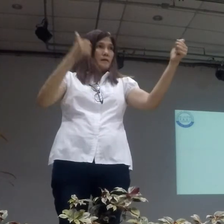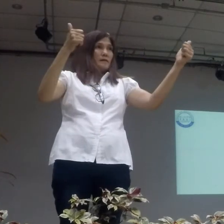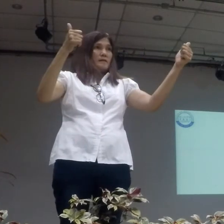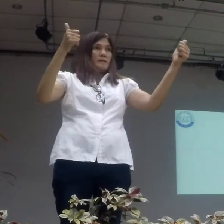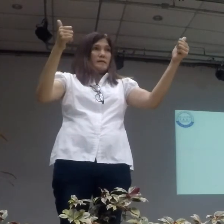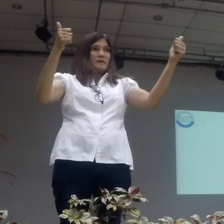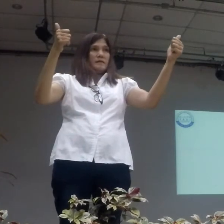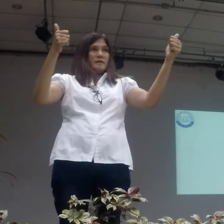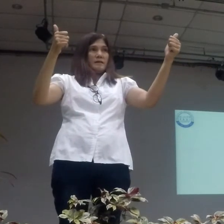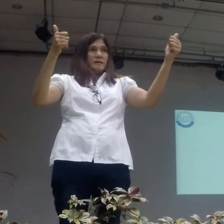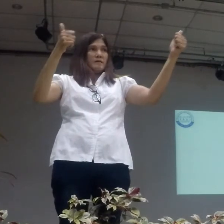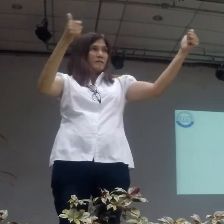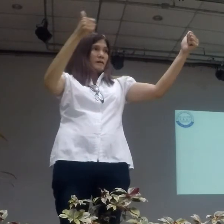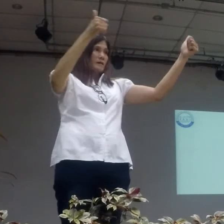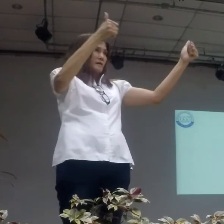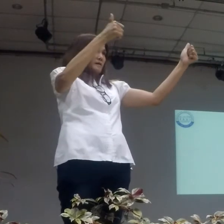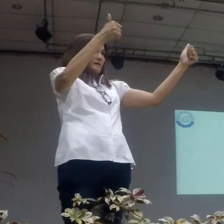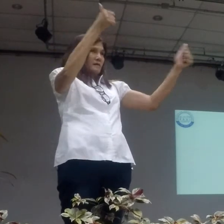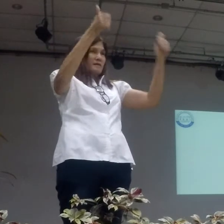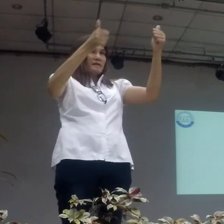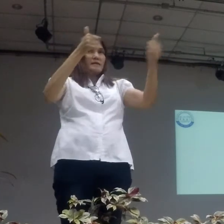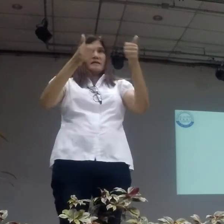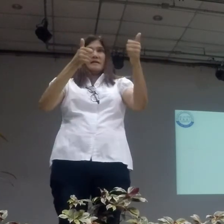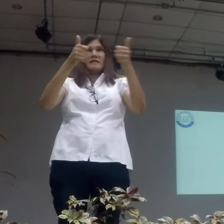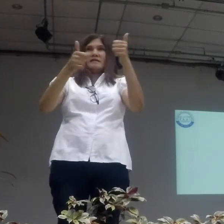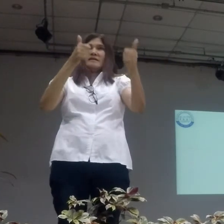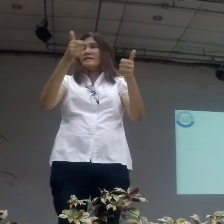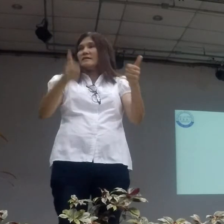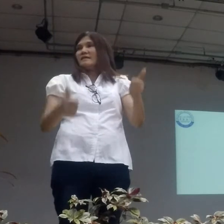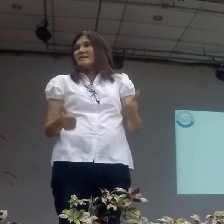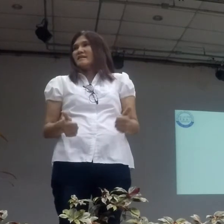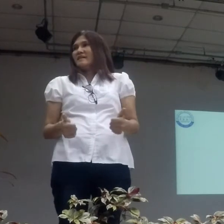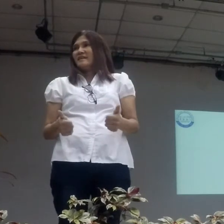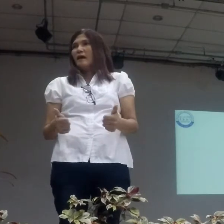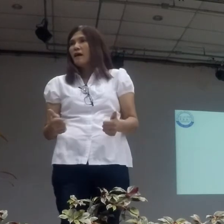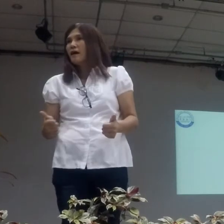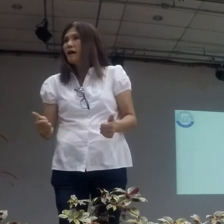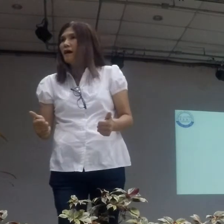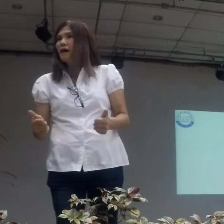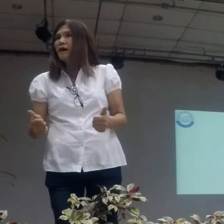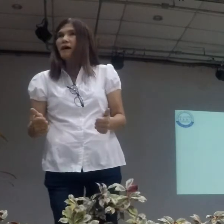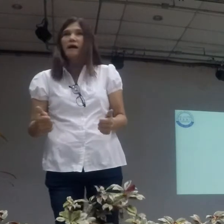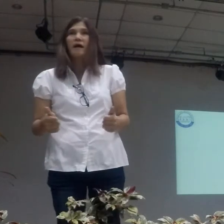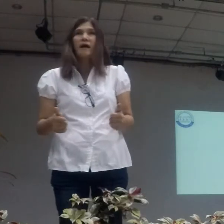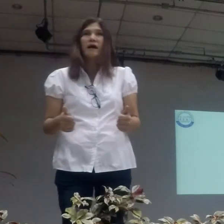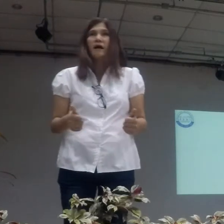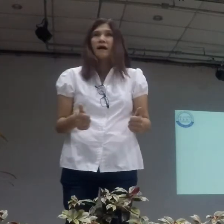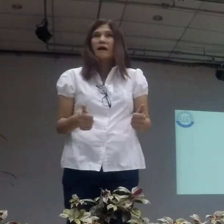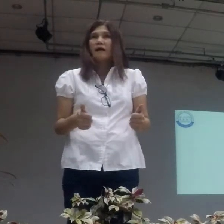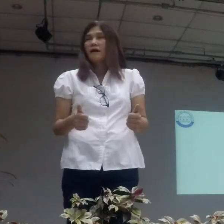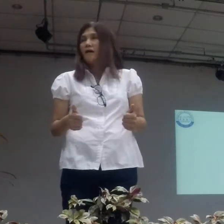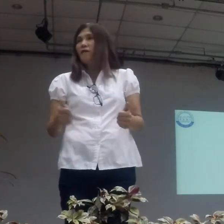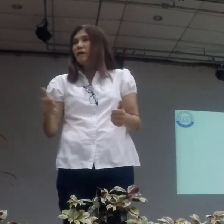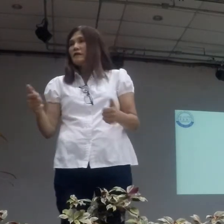So okay?